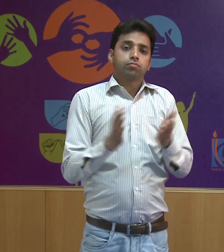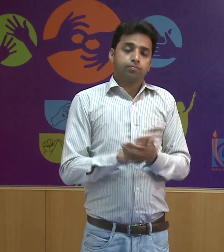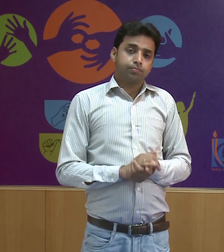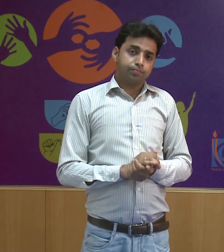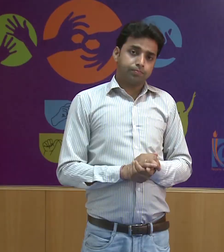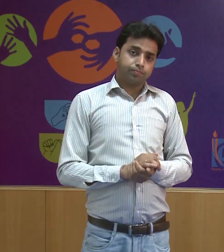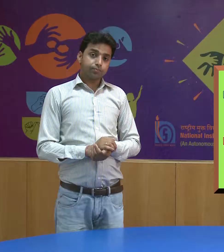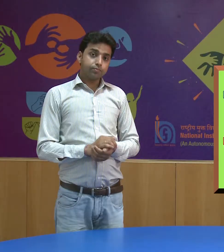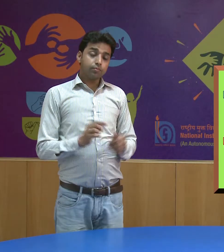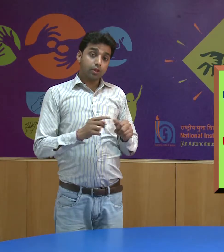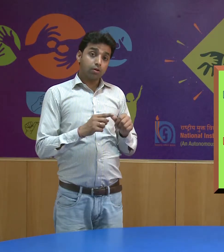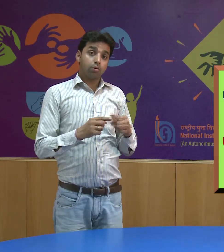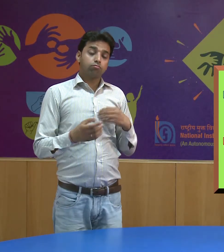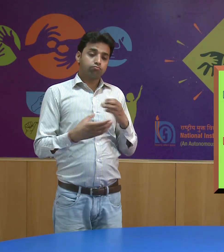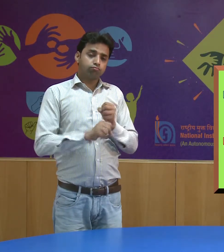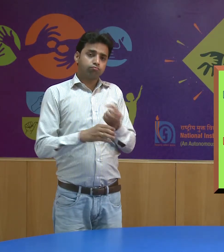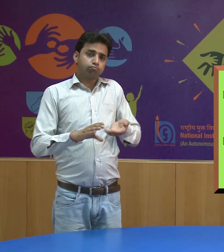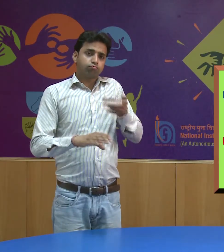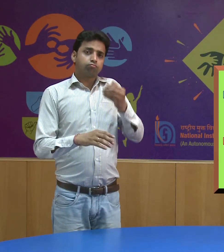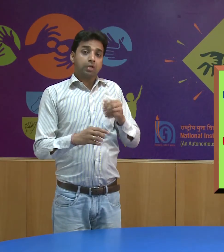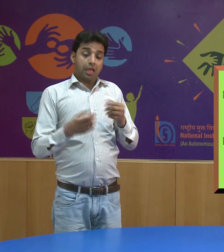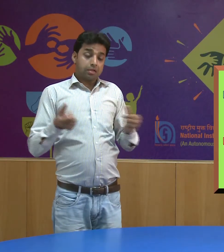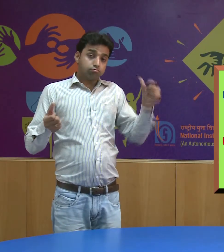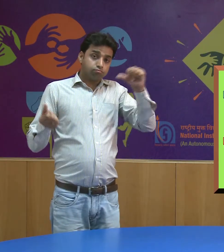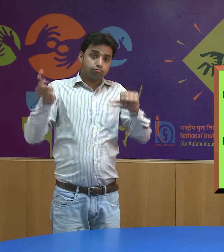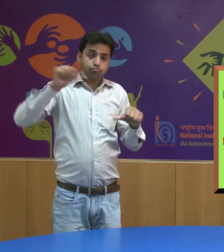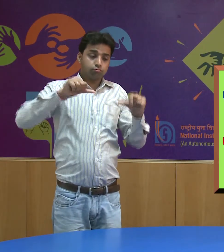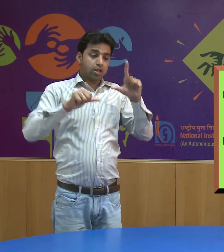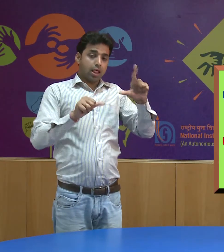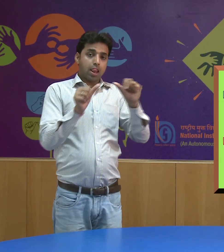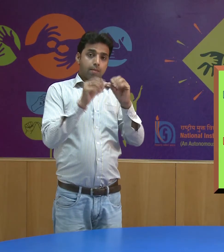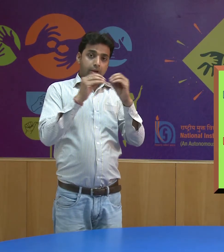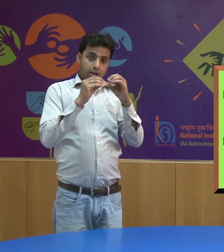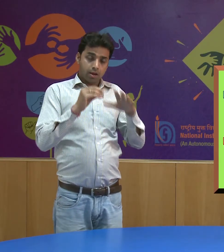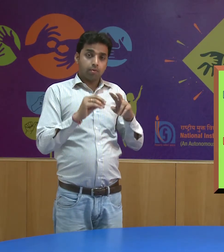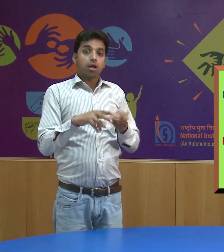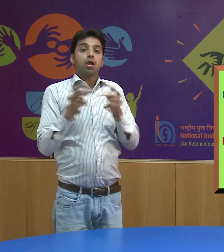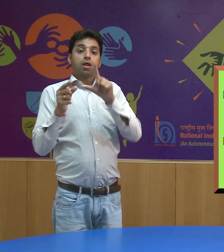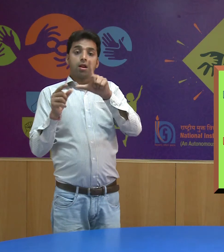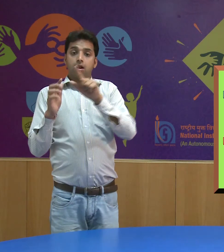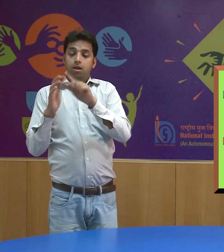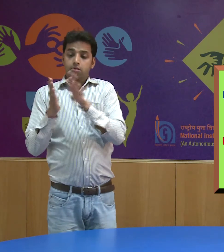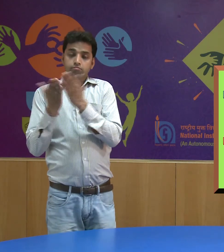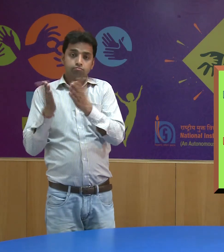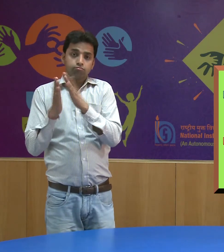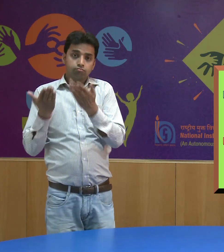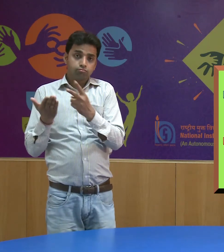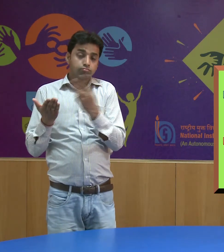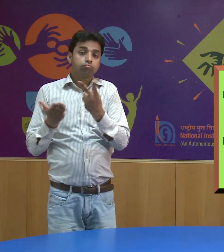Point 1. By constructing science lab and libraries, because a good lab and